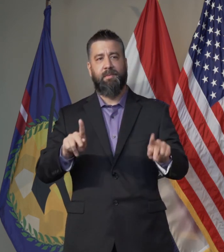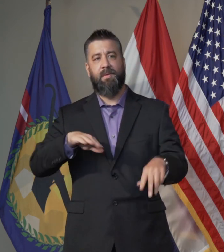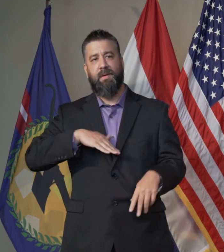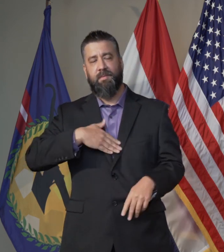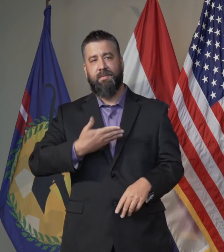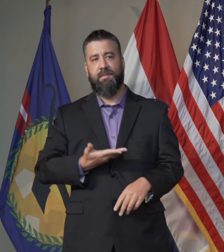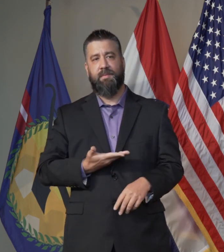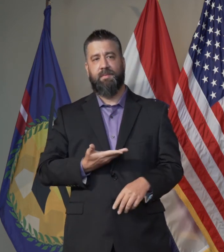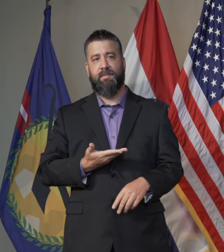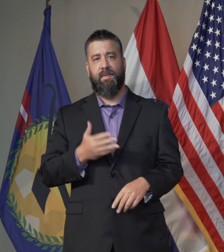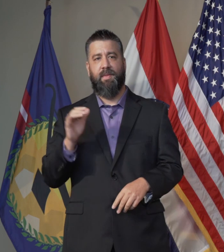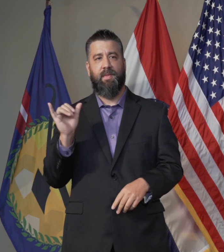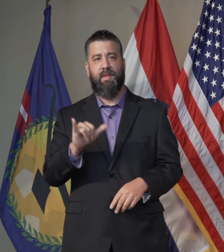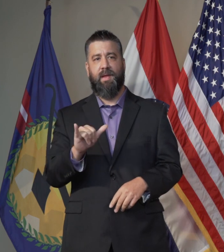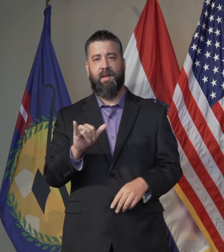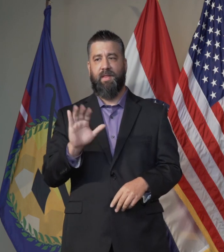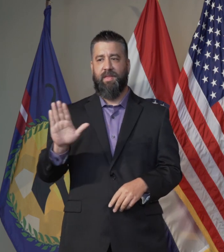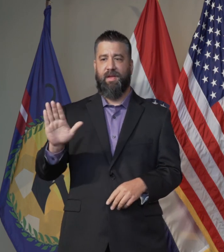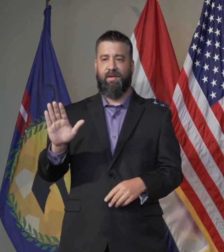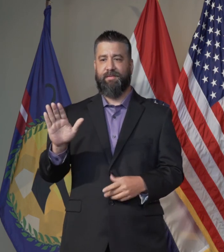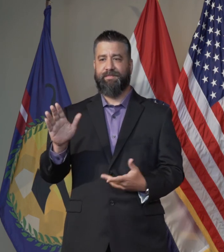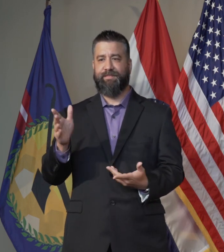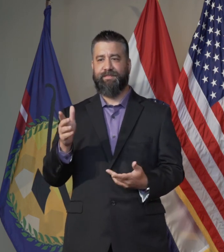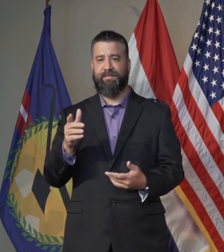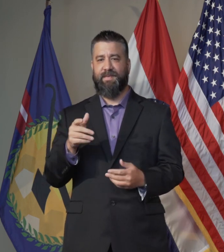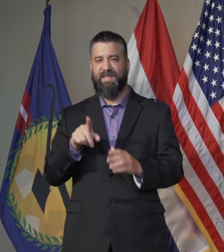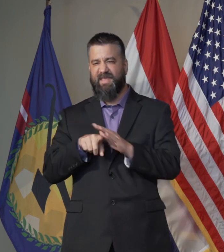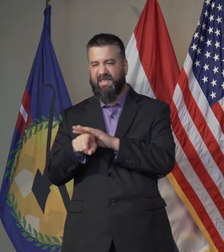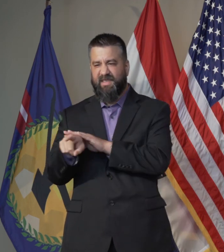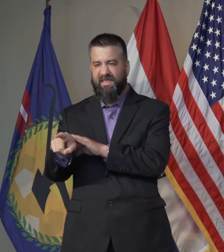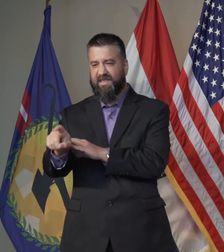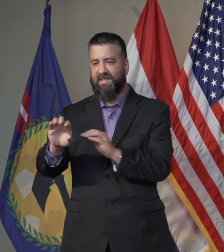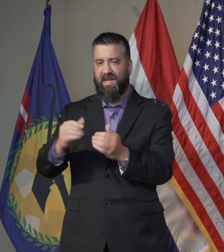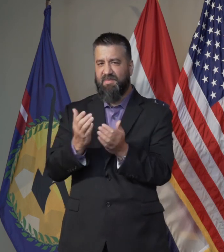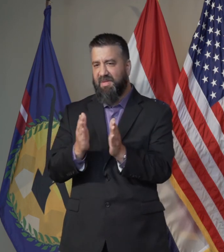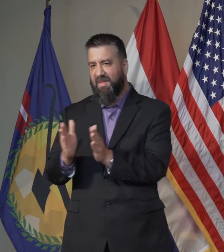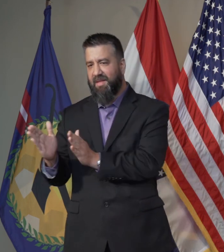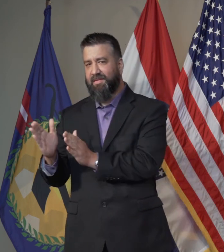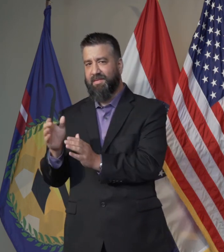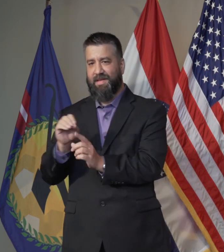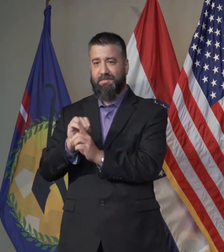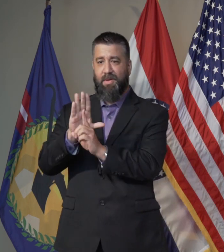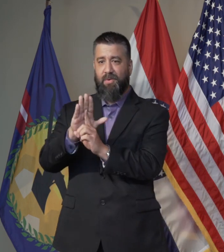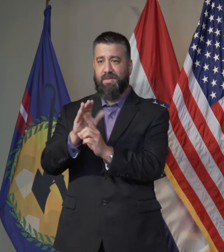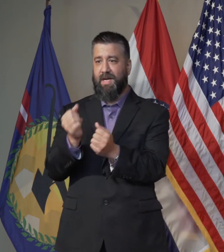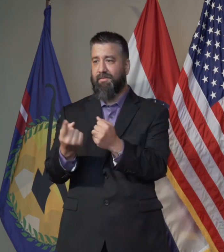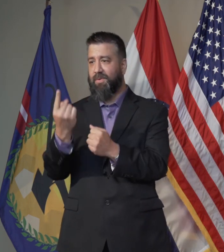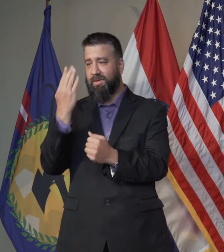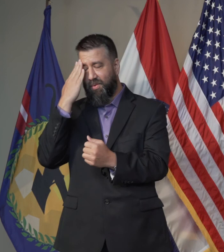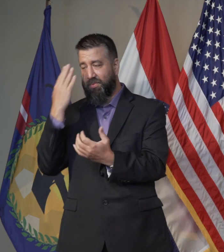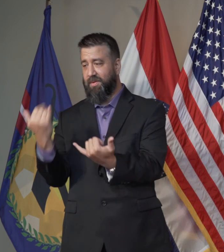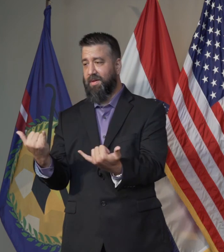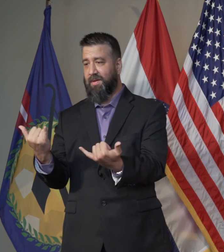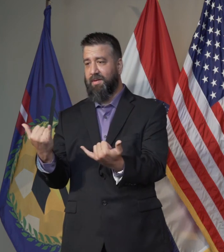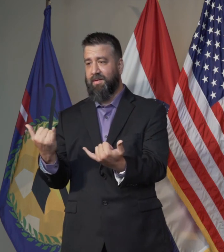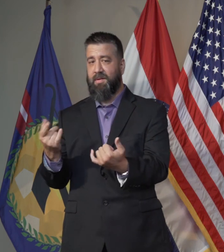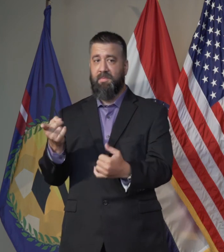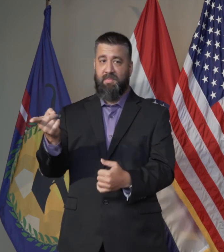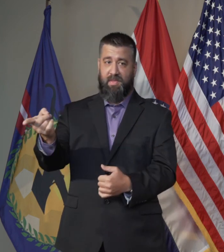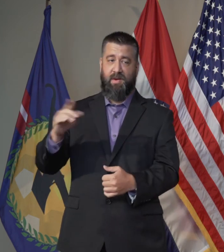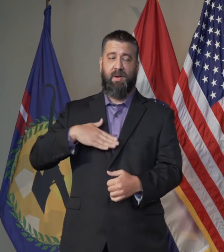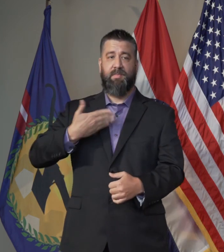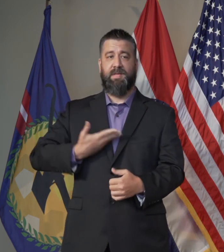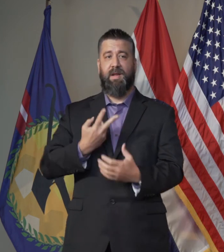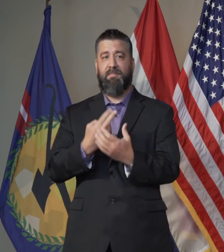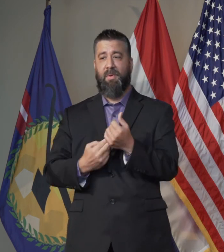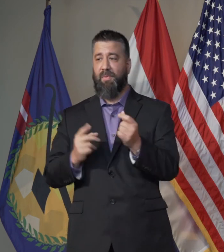upset that their tactics were exposed. They may be upset that both sides are being heard, and that